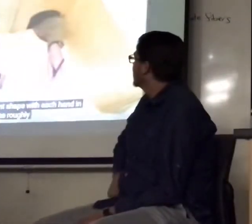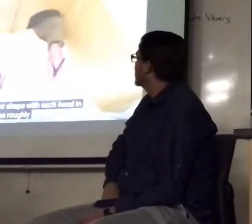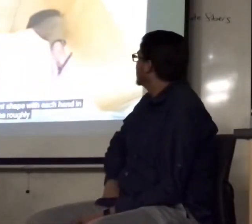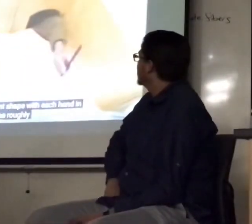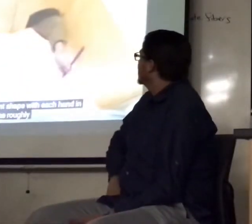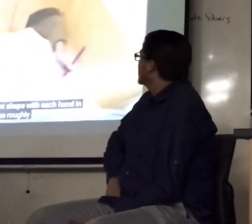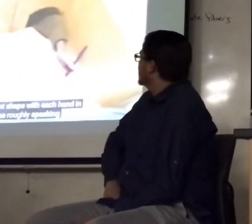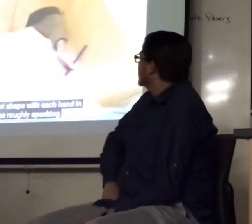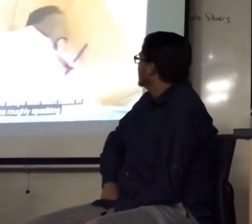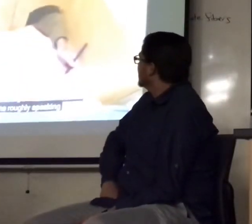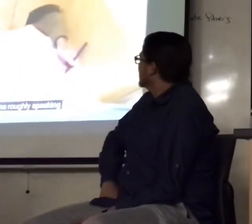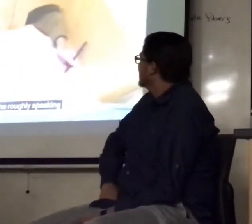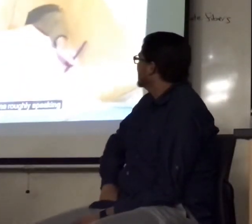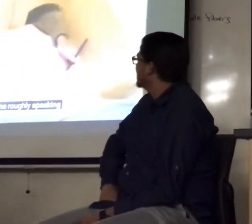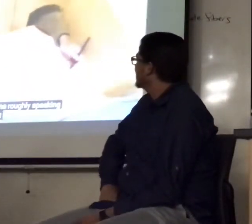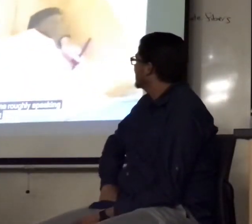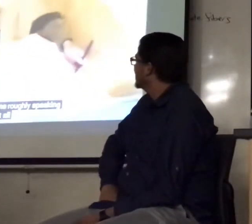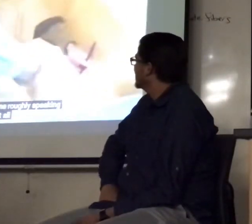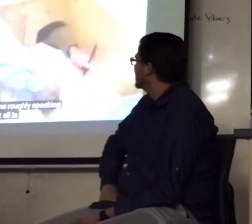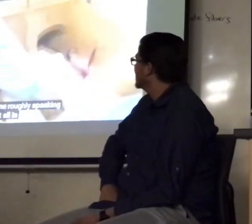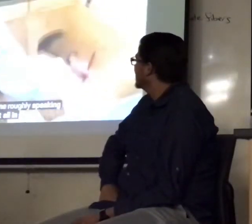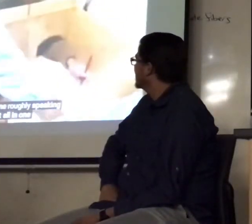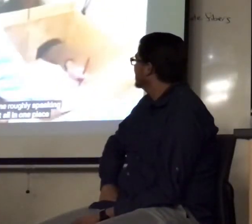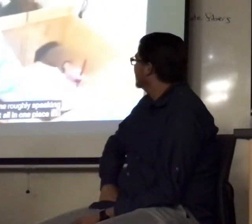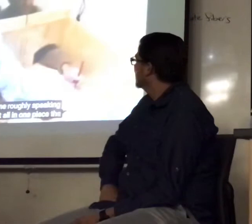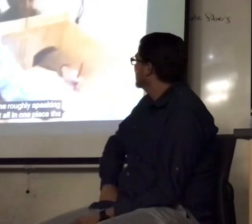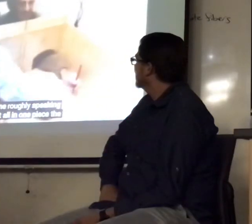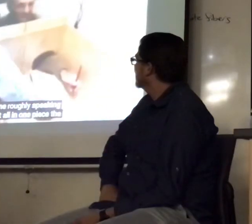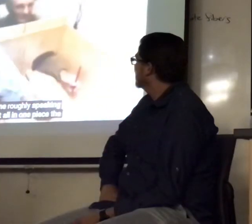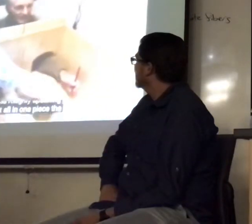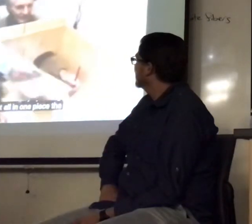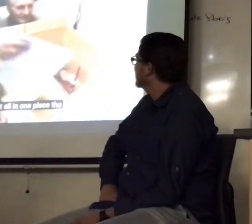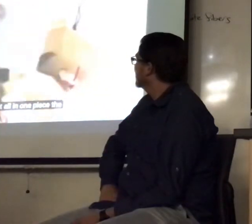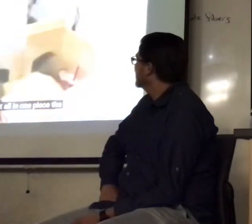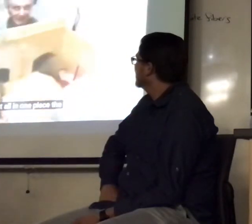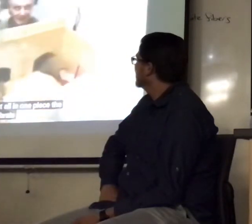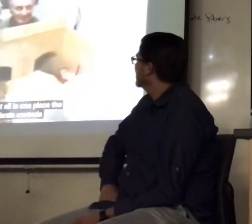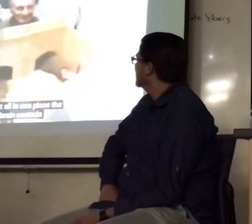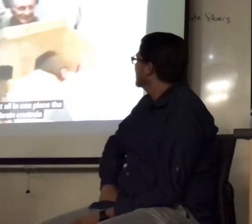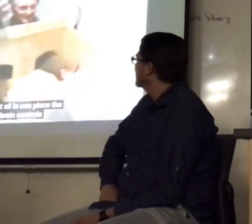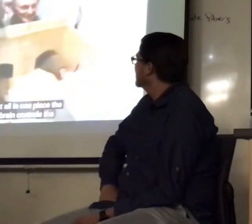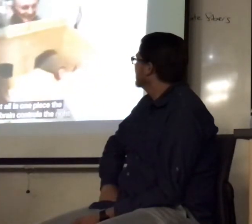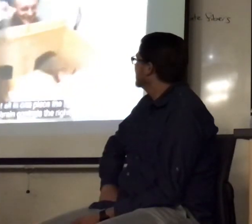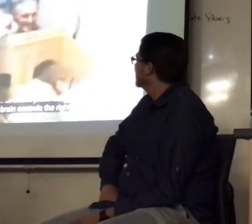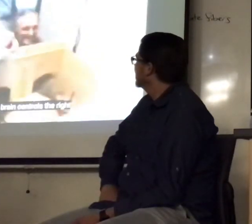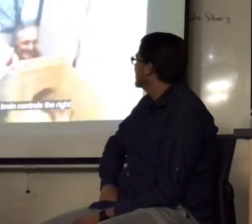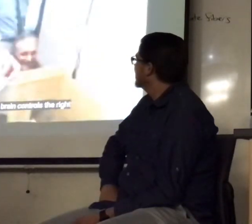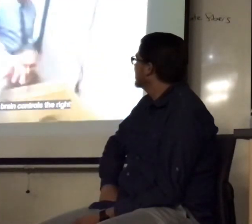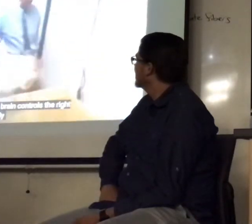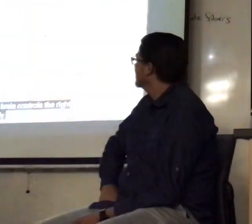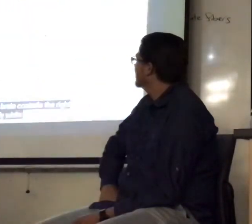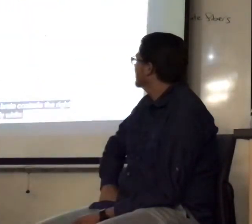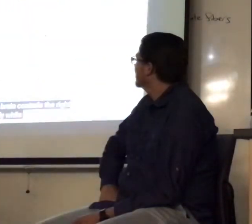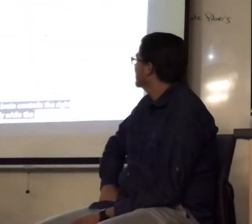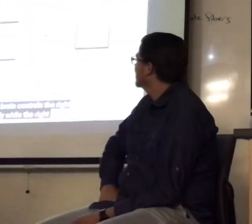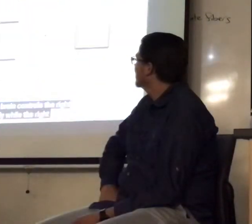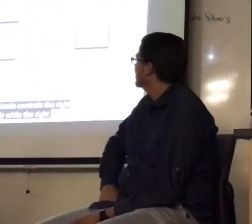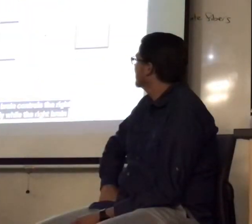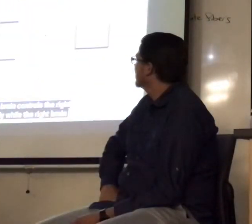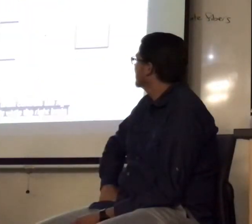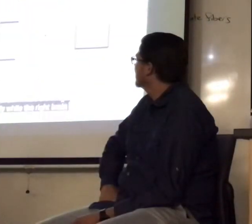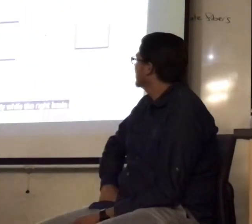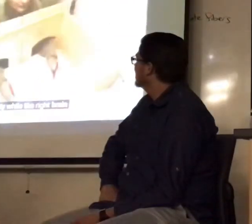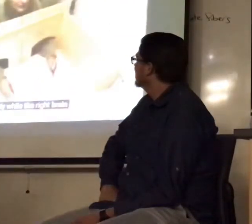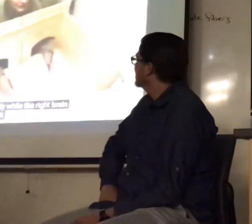brain like mine, roughly speaking normal, at least all in one piece, the left half of my brain controls the right side of my body, while the